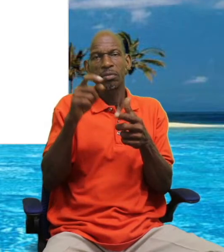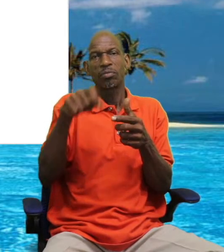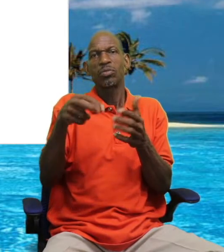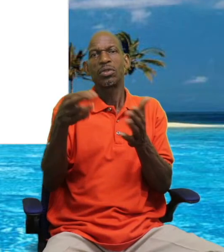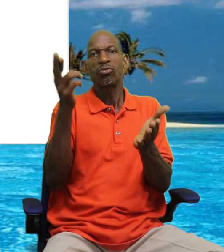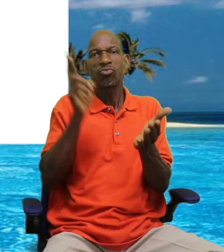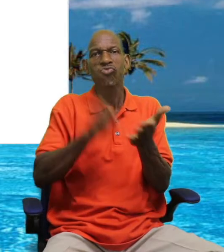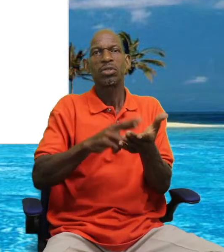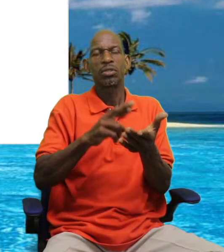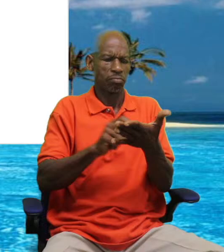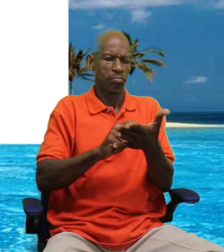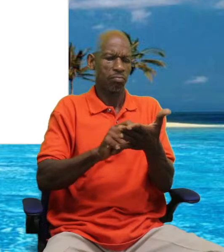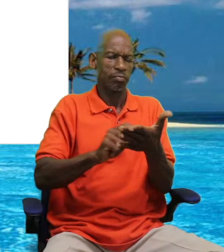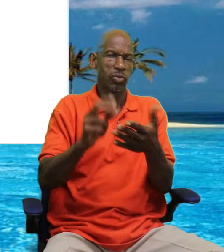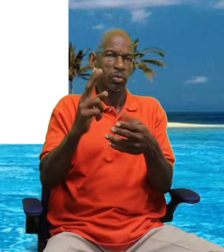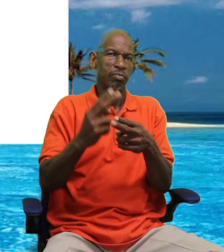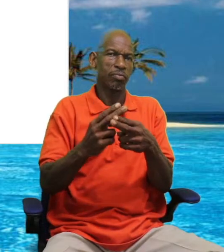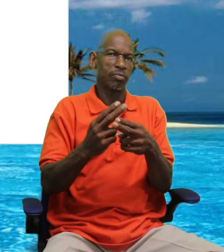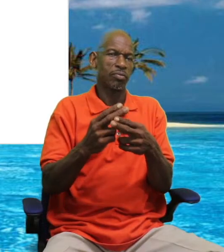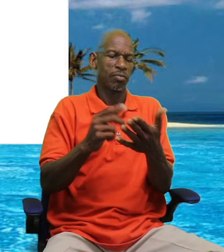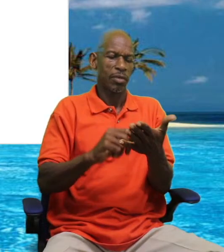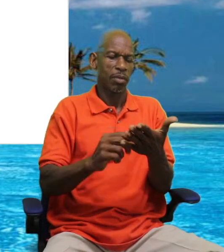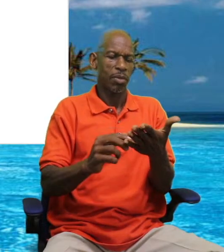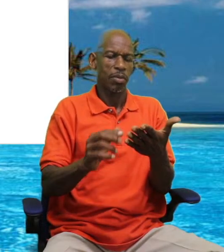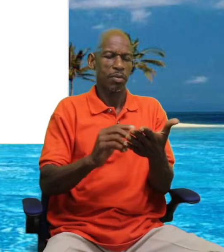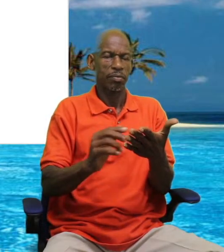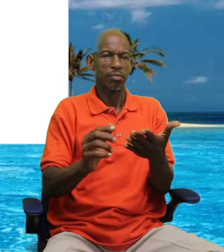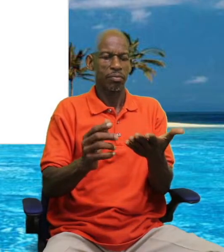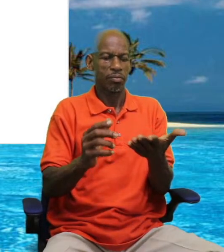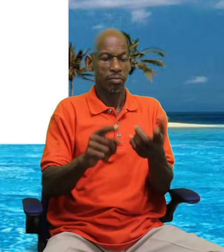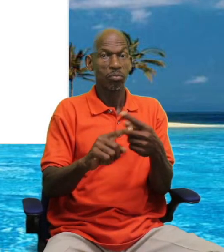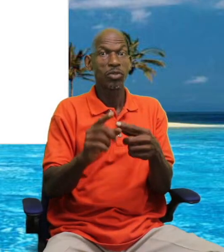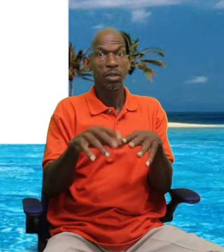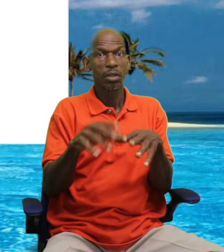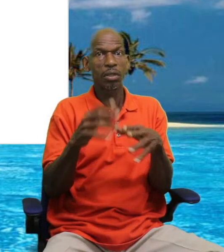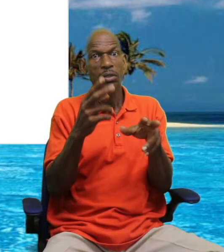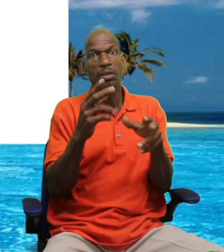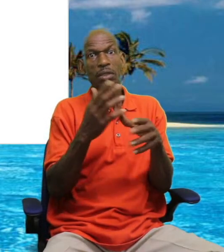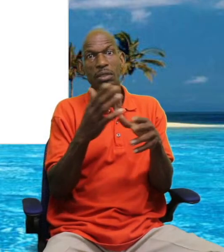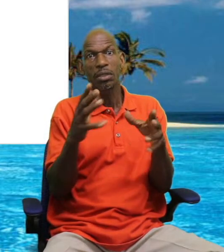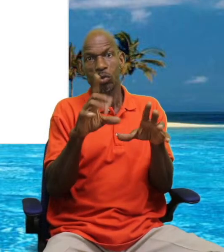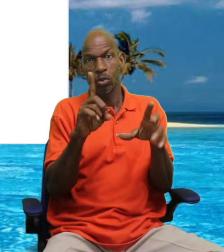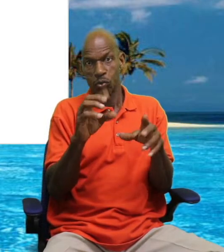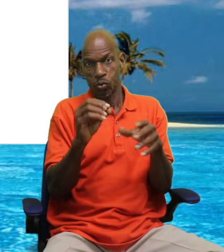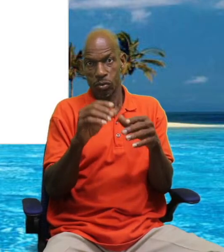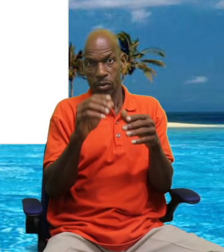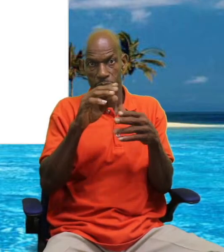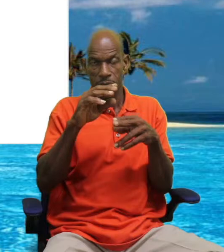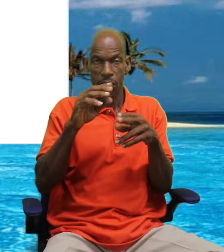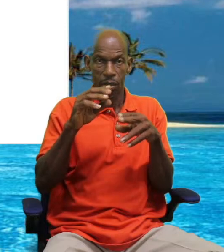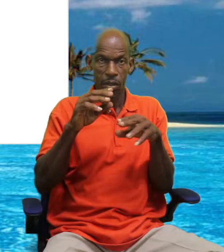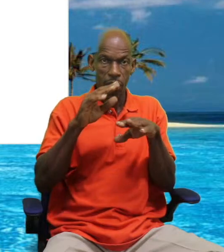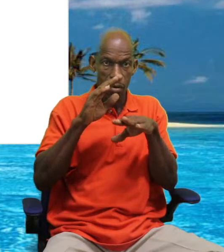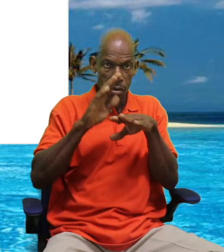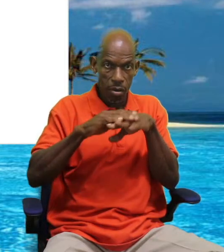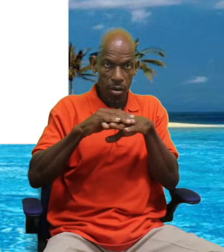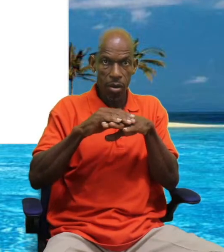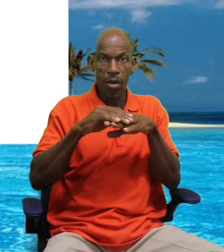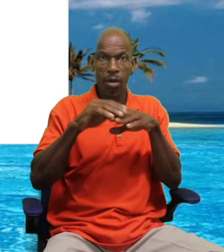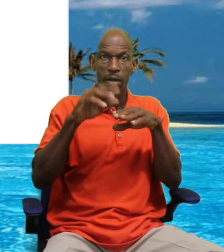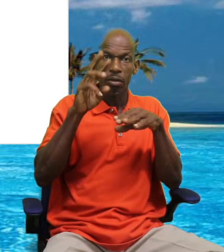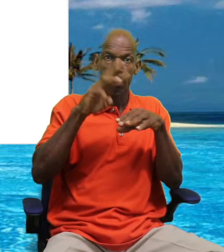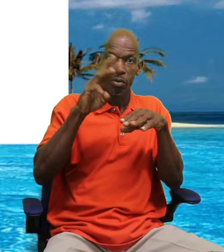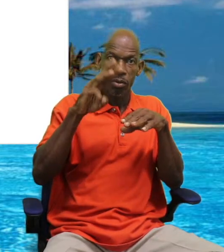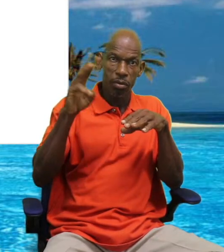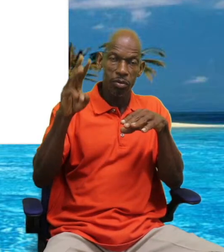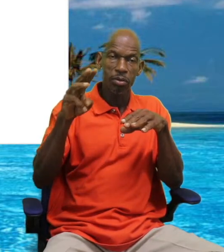service. But you can access our work online on our website. Okay, so let's start with